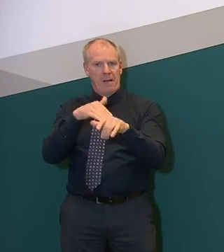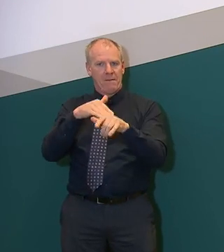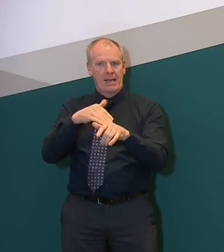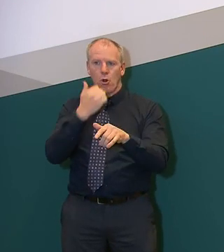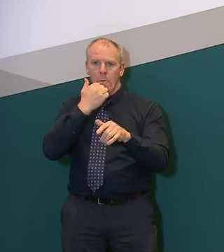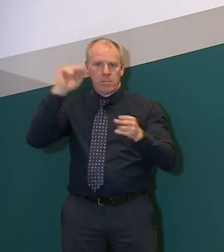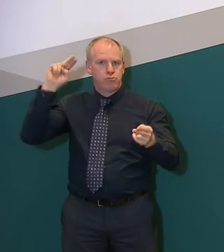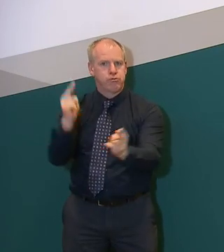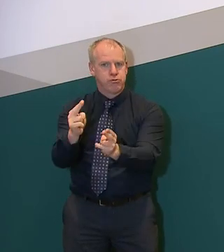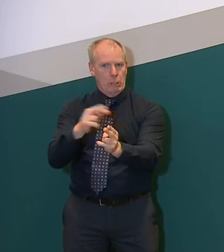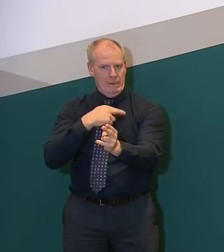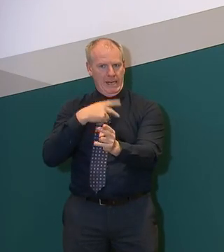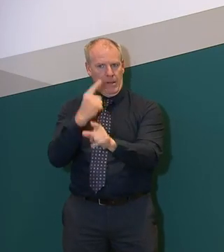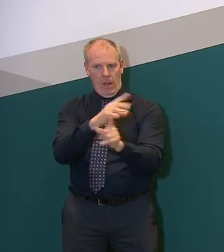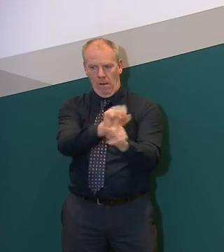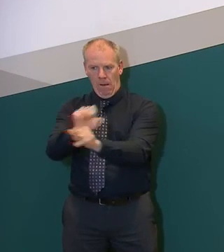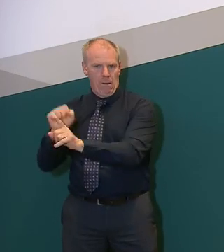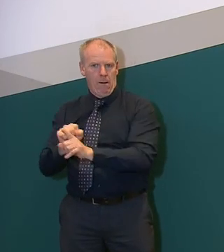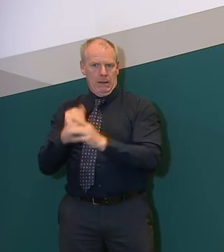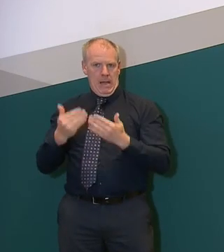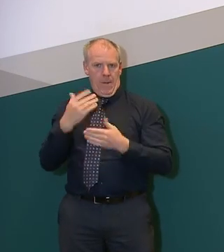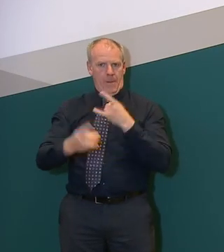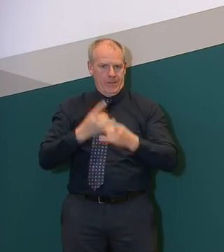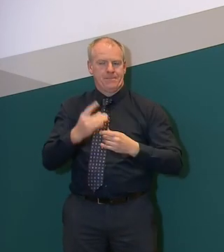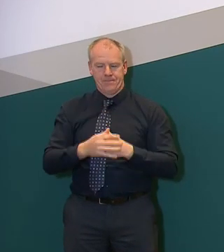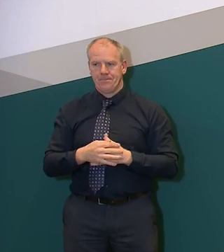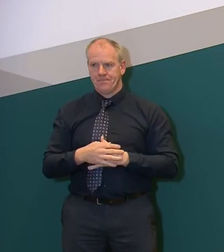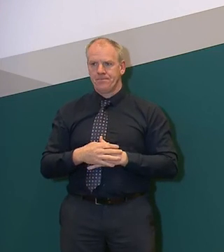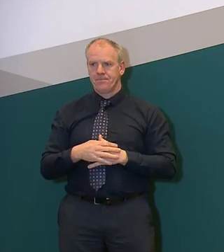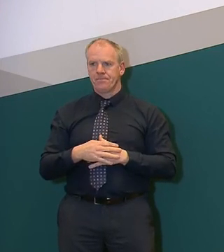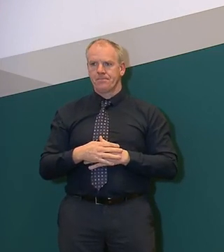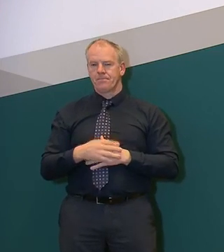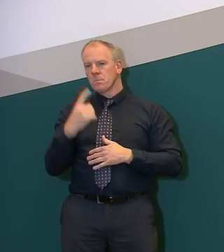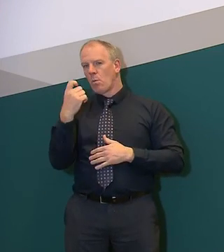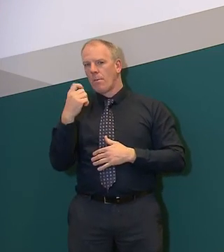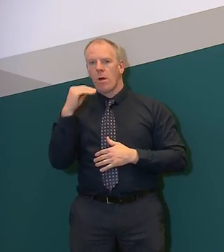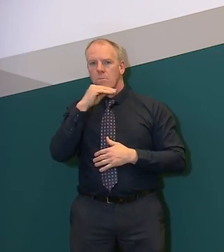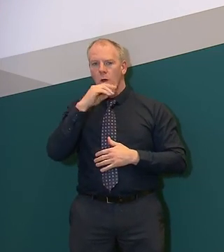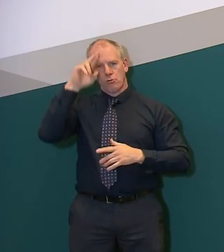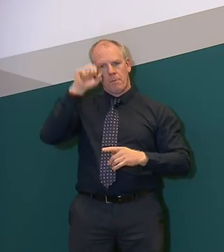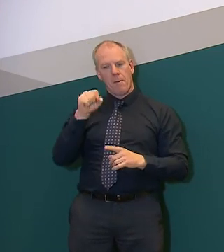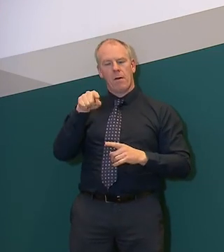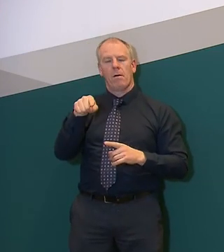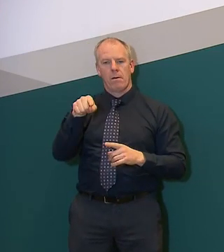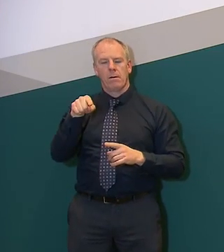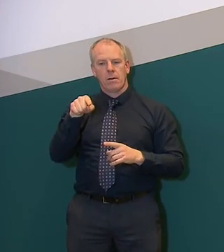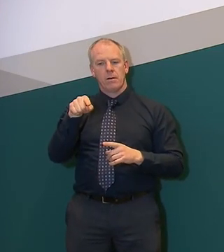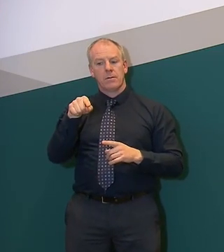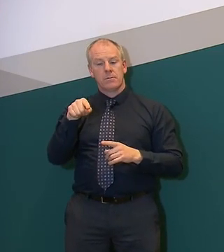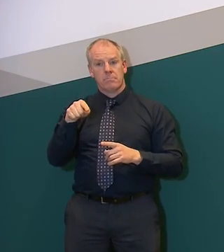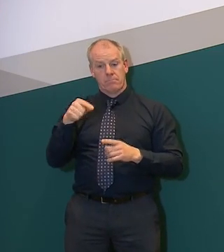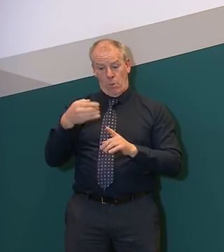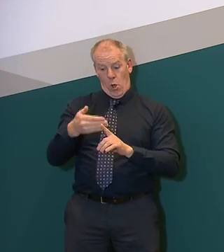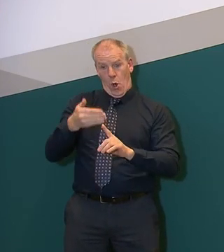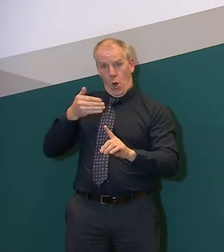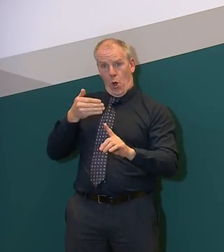number of actual cases that we're seeing now today. Another very important marker that we're monitoring is in the very early stages of